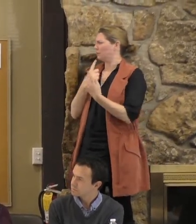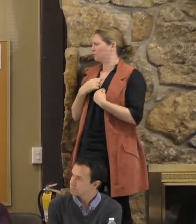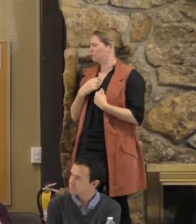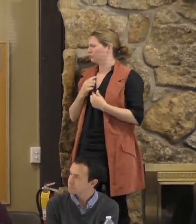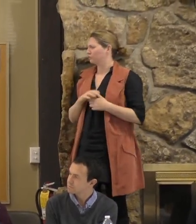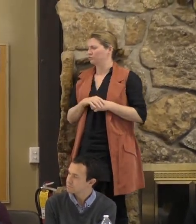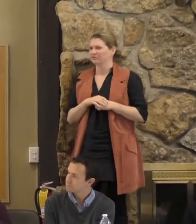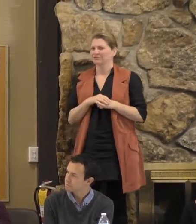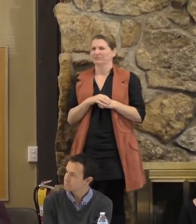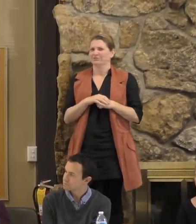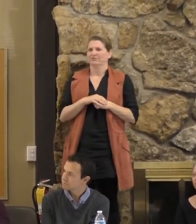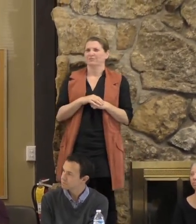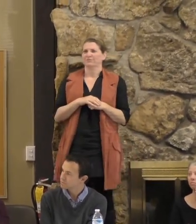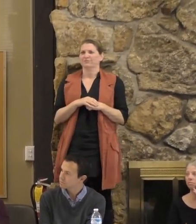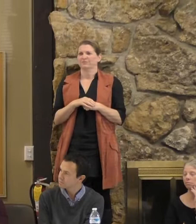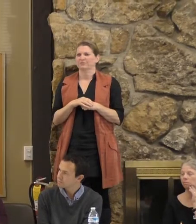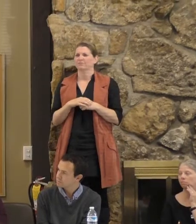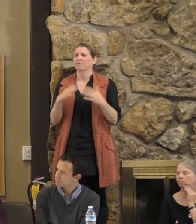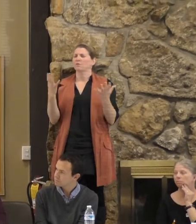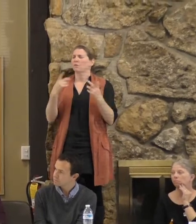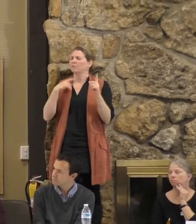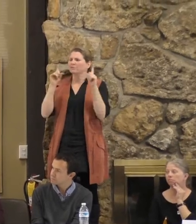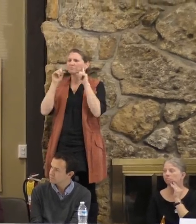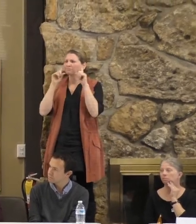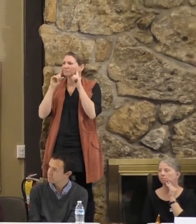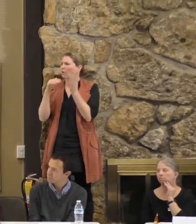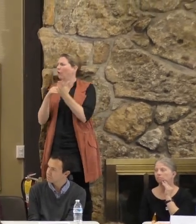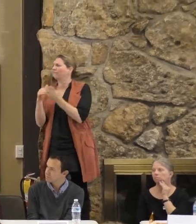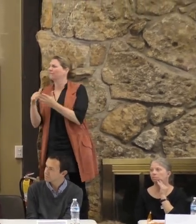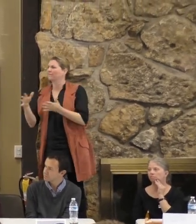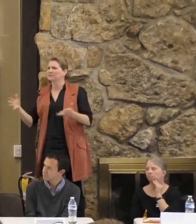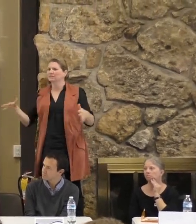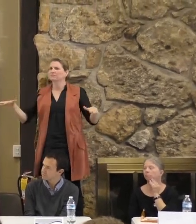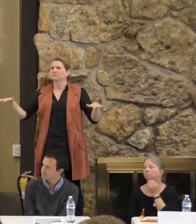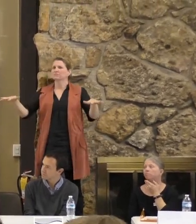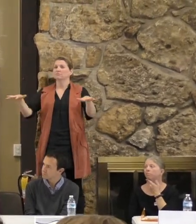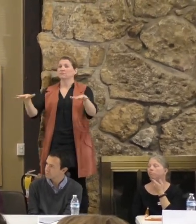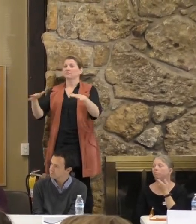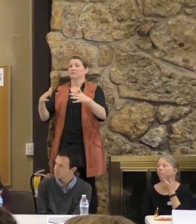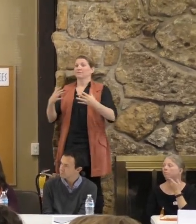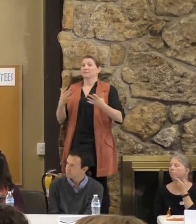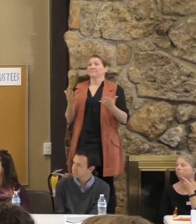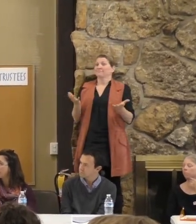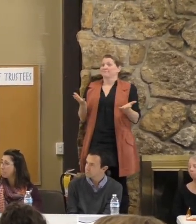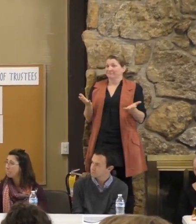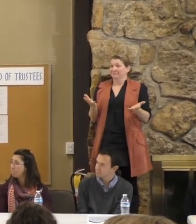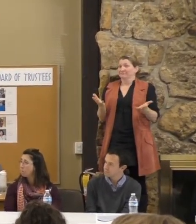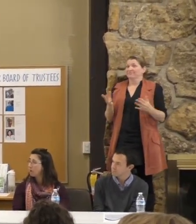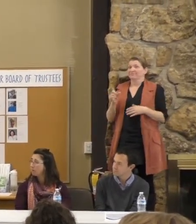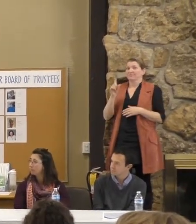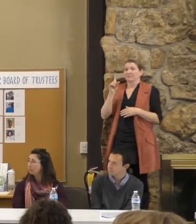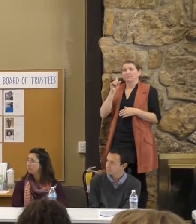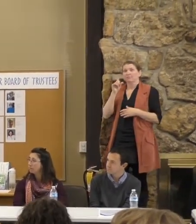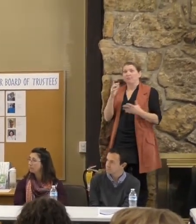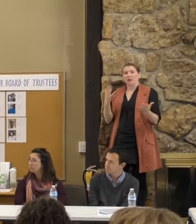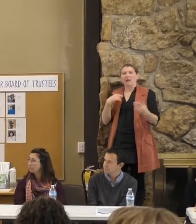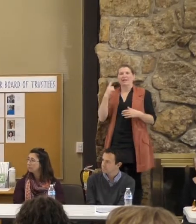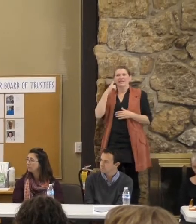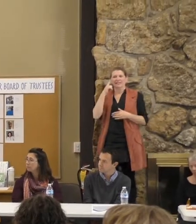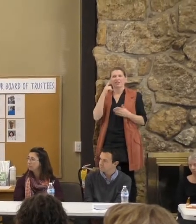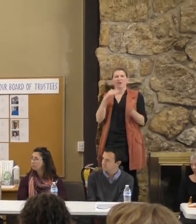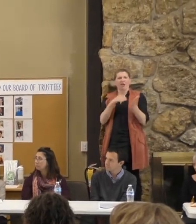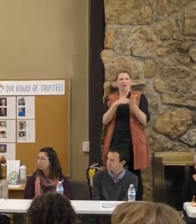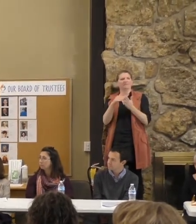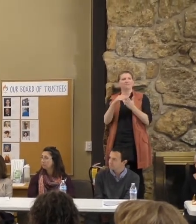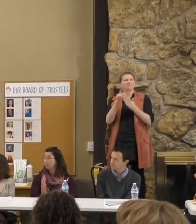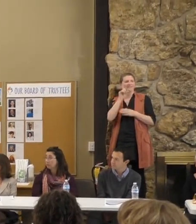people say, well, the deaf person came in and they can lip read, and so we just sit and talk and lip read, and